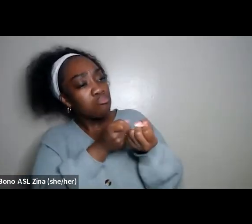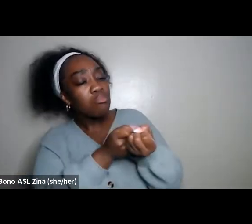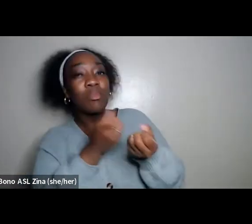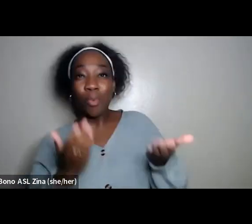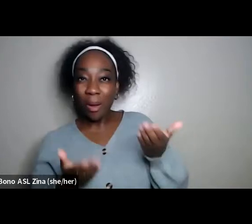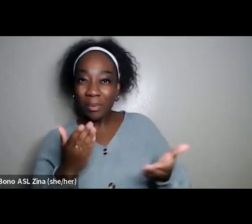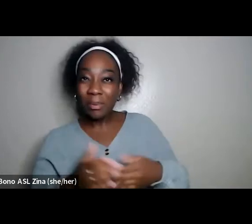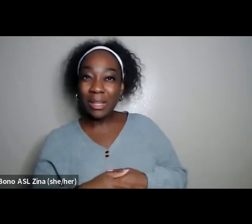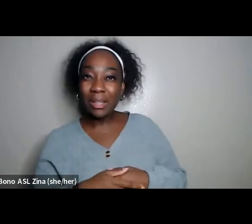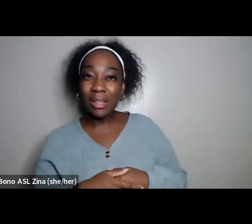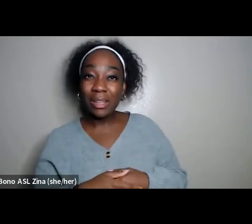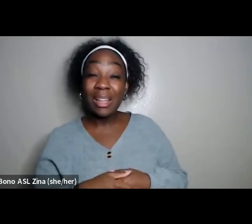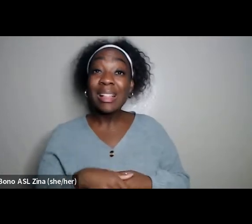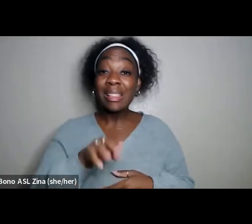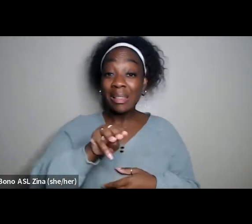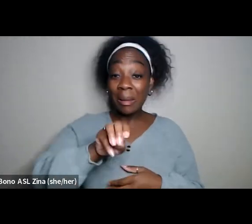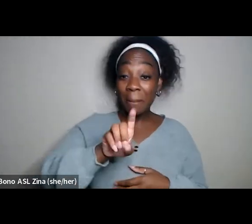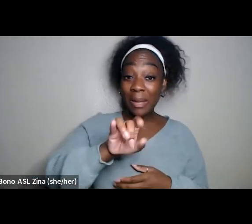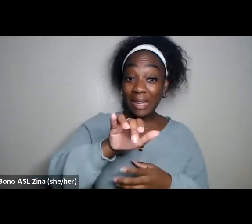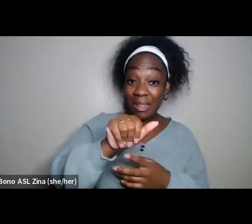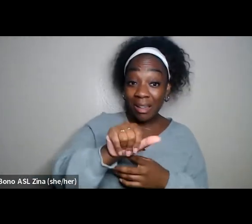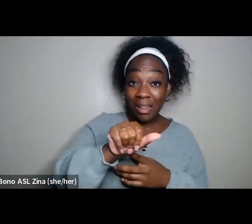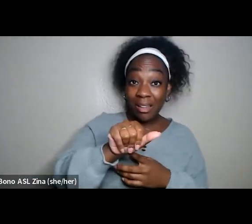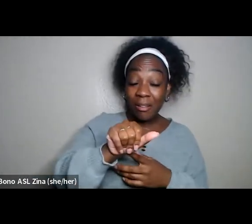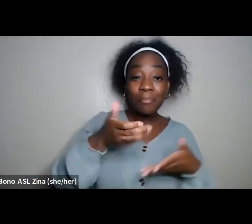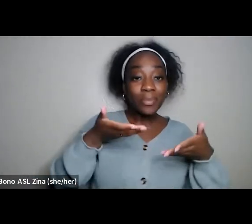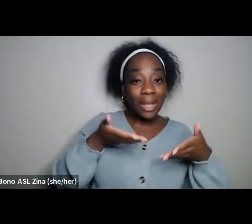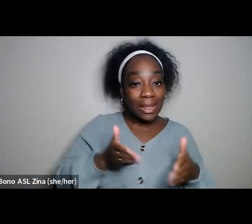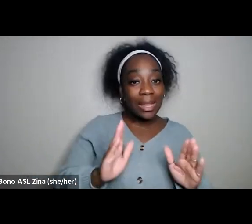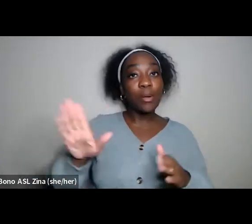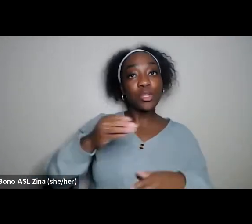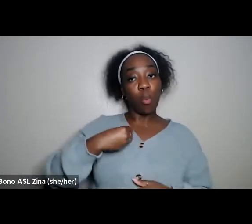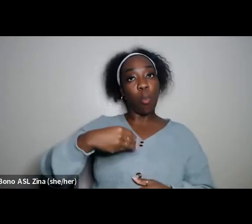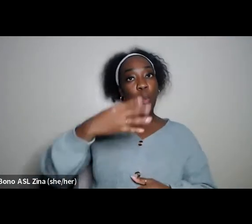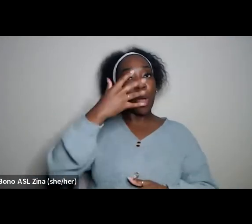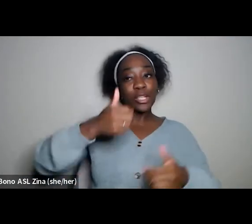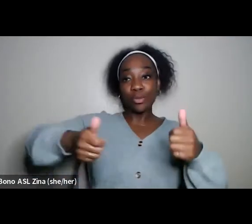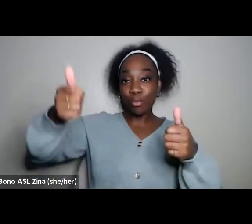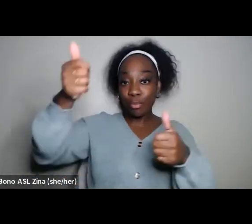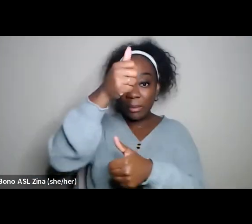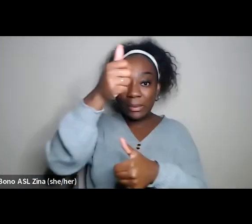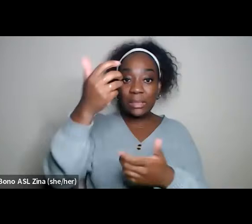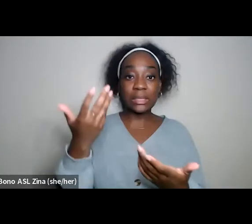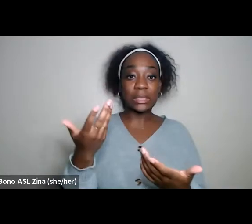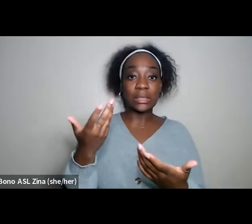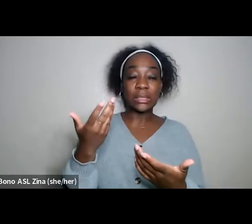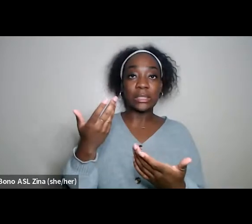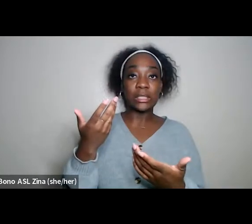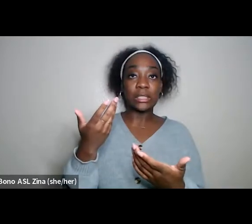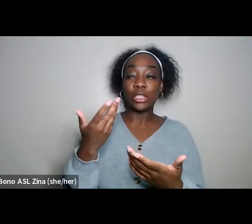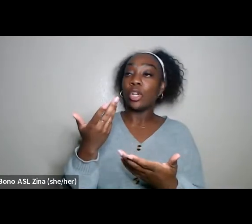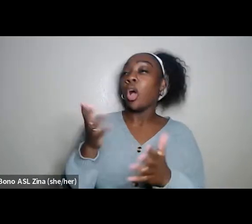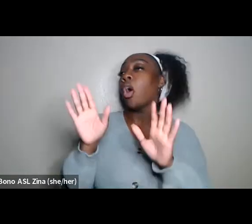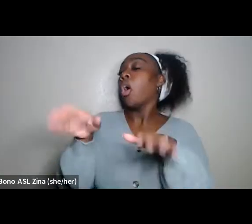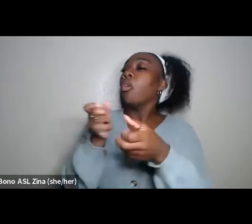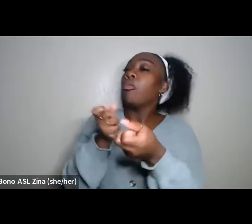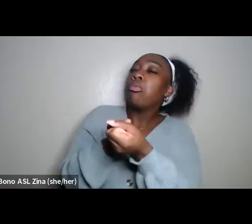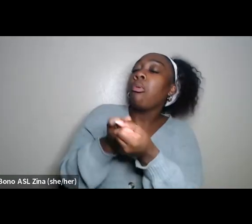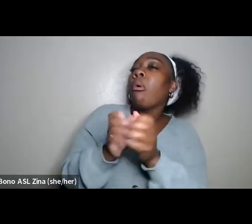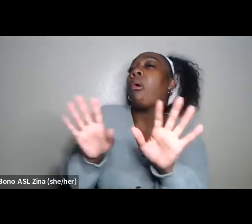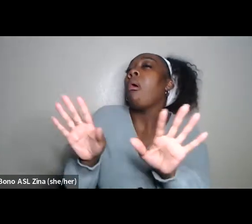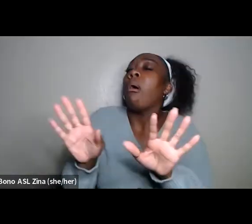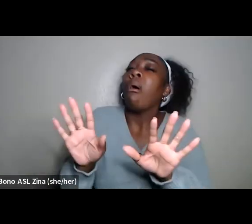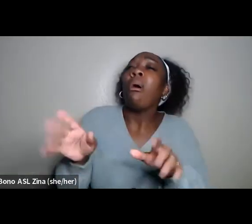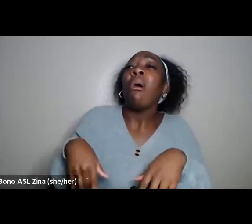From the media, which allows his white supremacy and coddles his white supremacy by calling him a boy